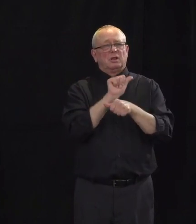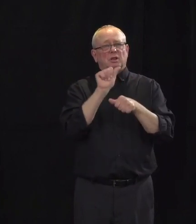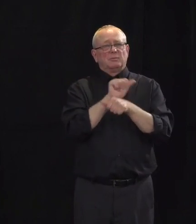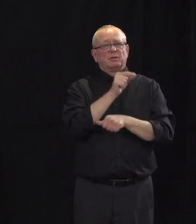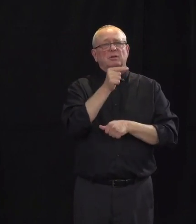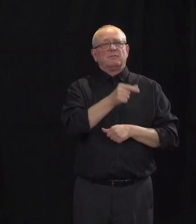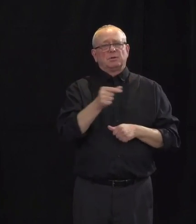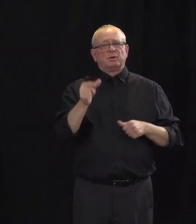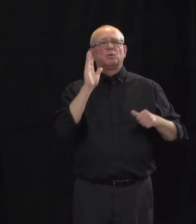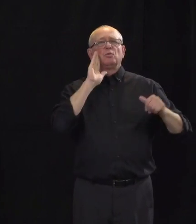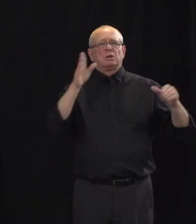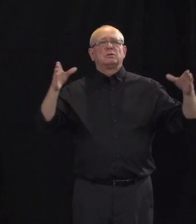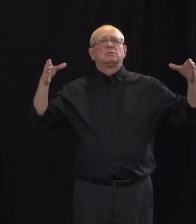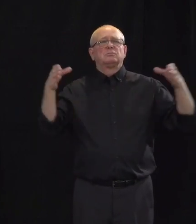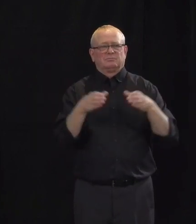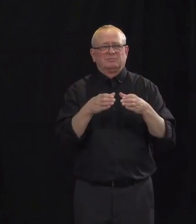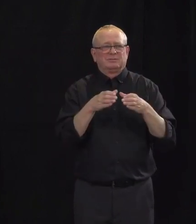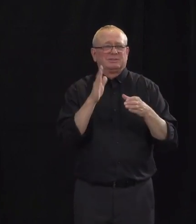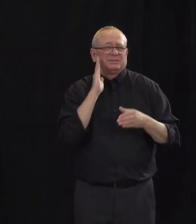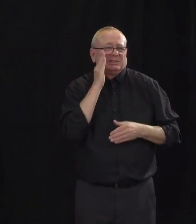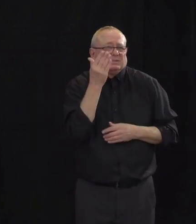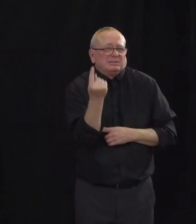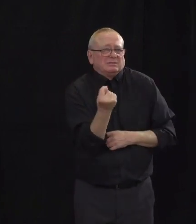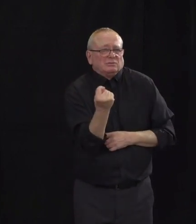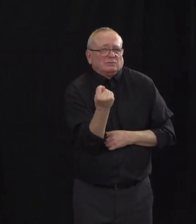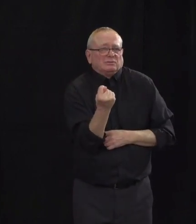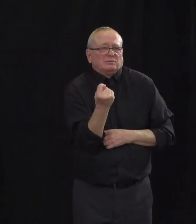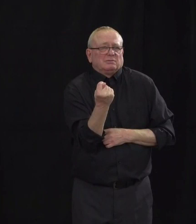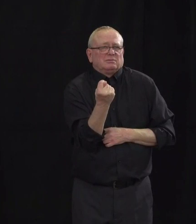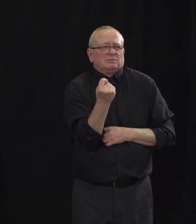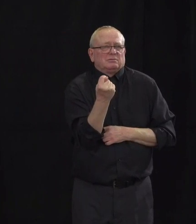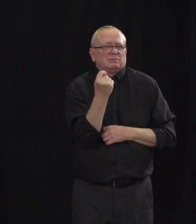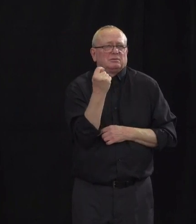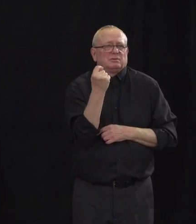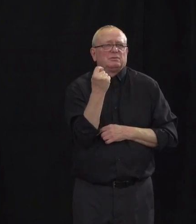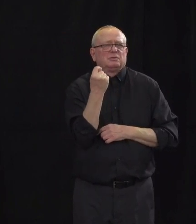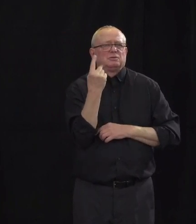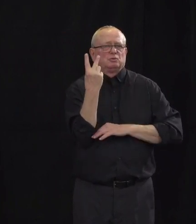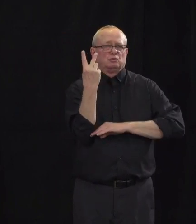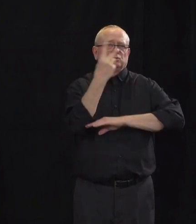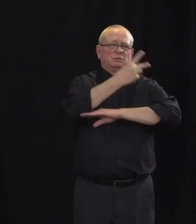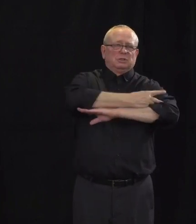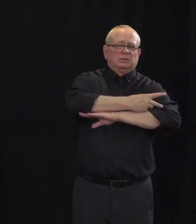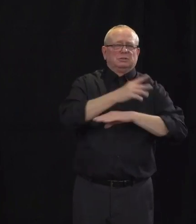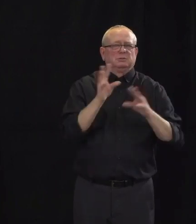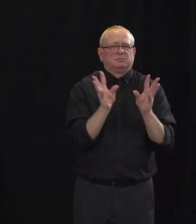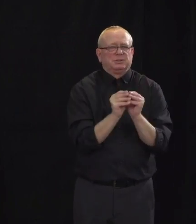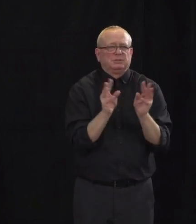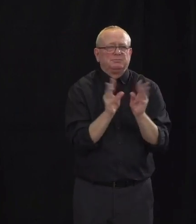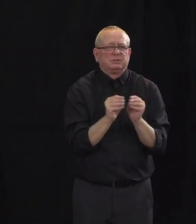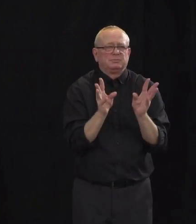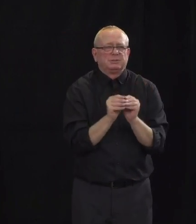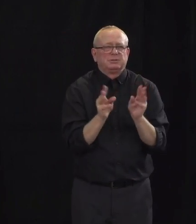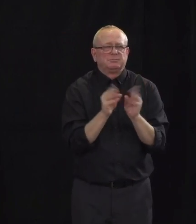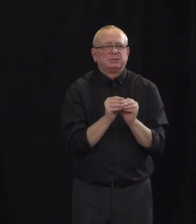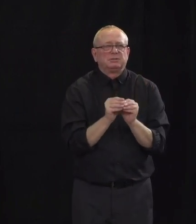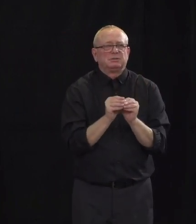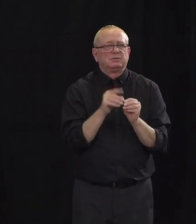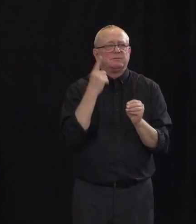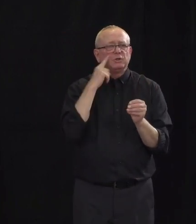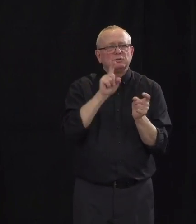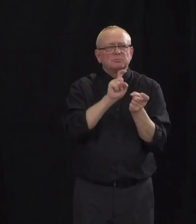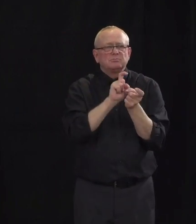coming Tuesday to sit for likely 2 days to pass a series of amendments for